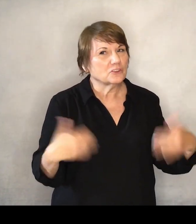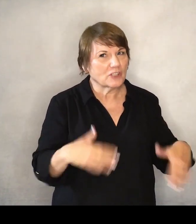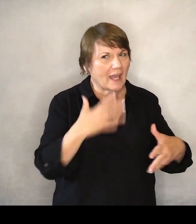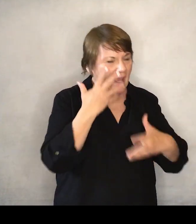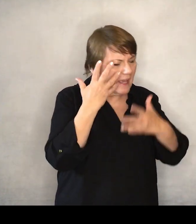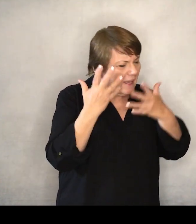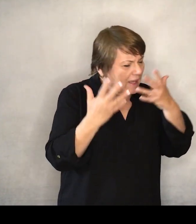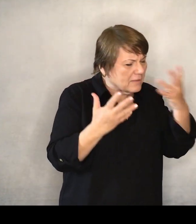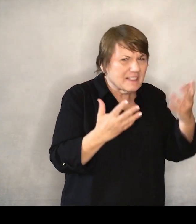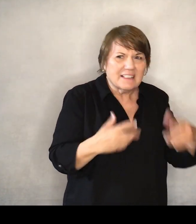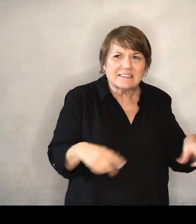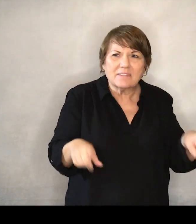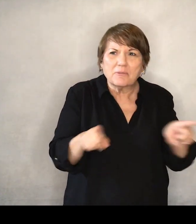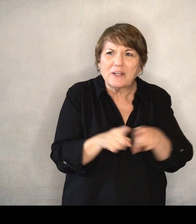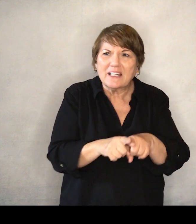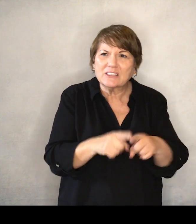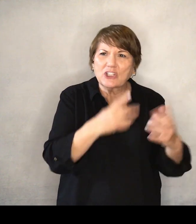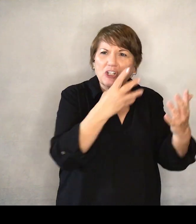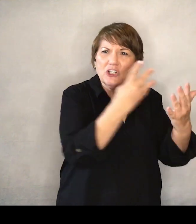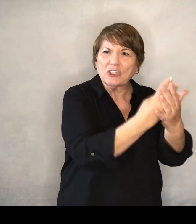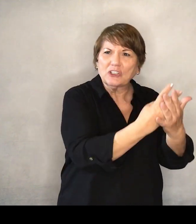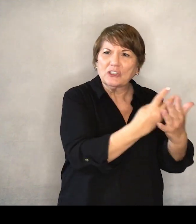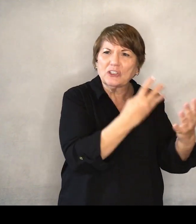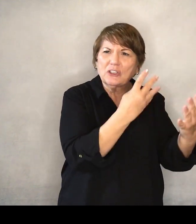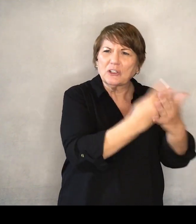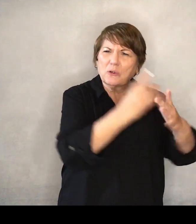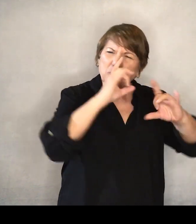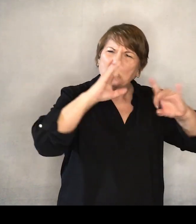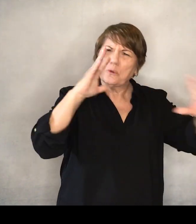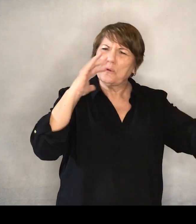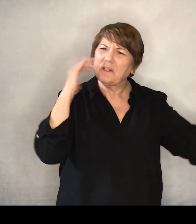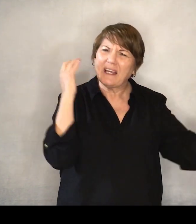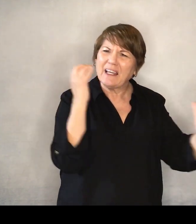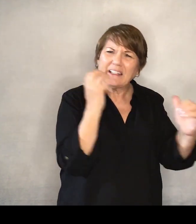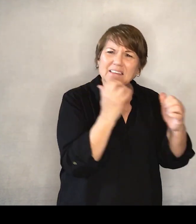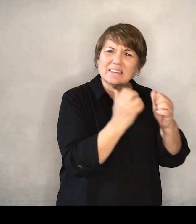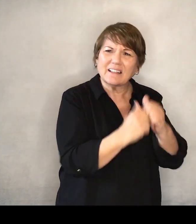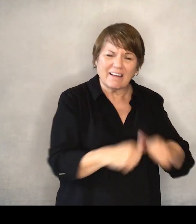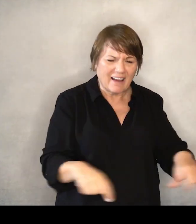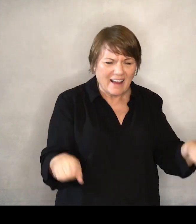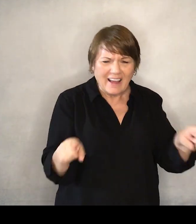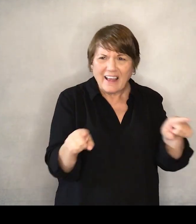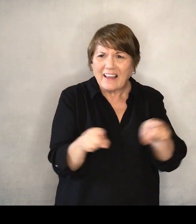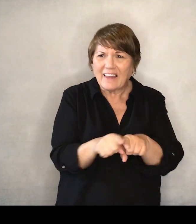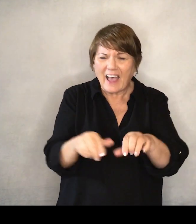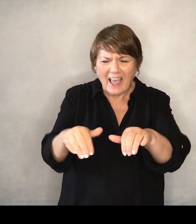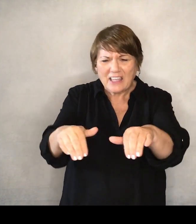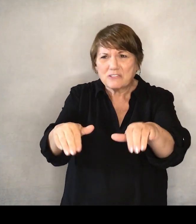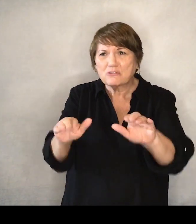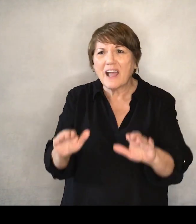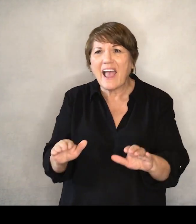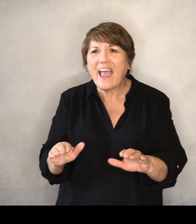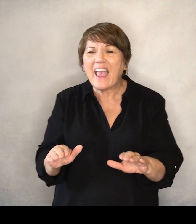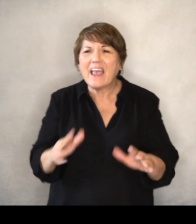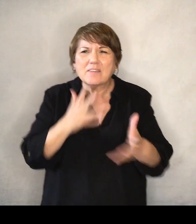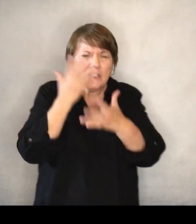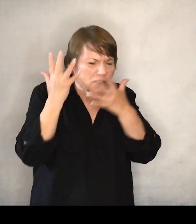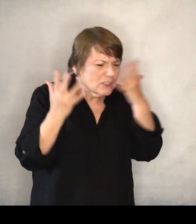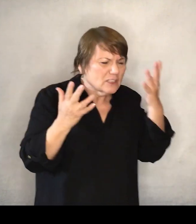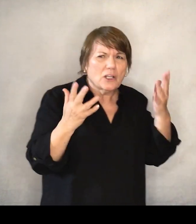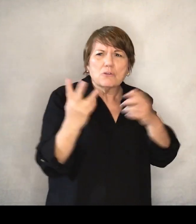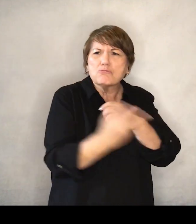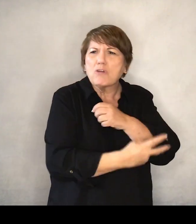Oh, shame is a prison, cruel as a grave.